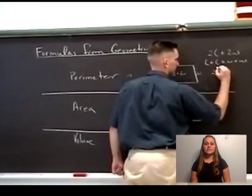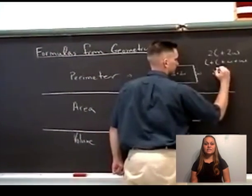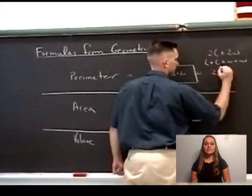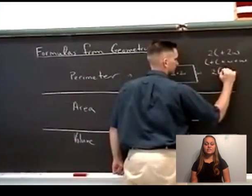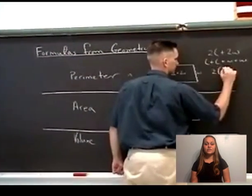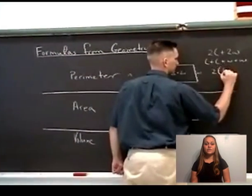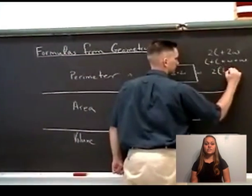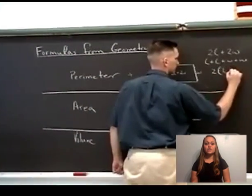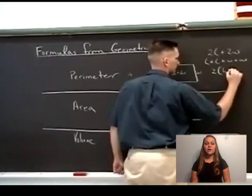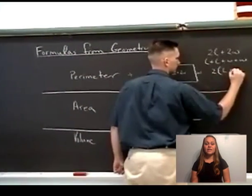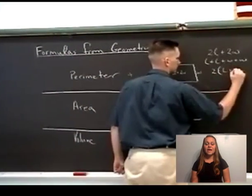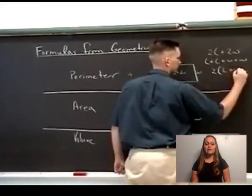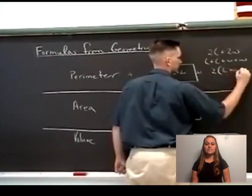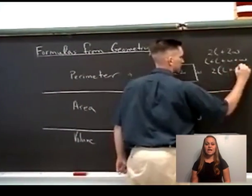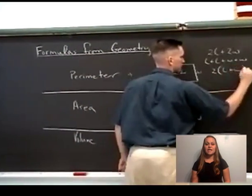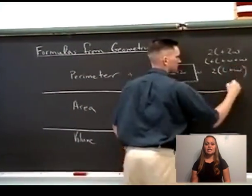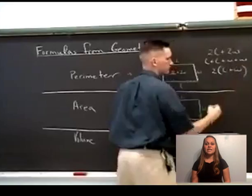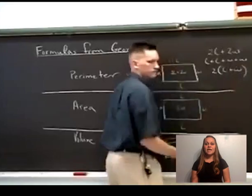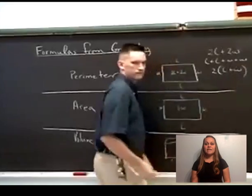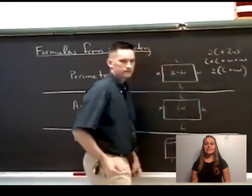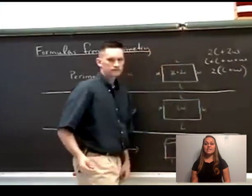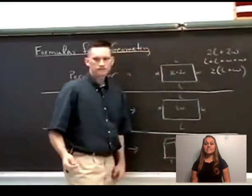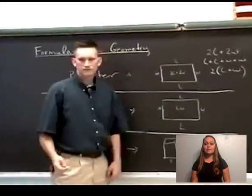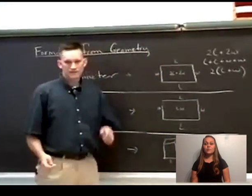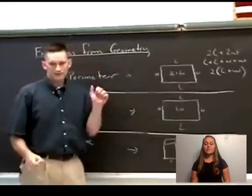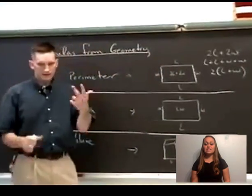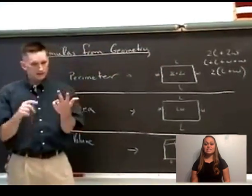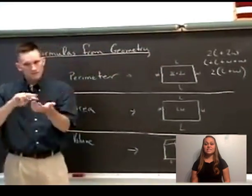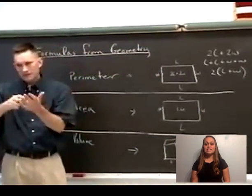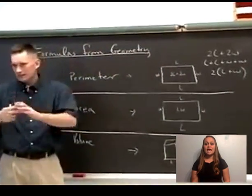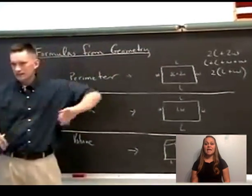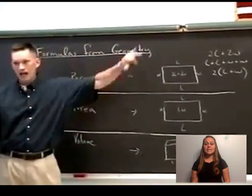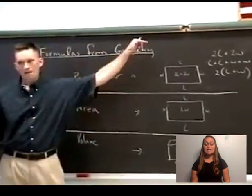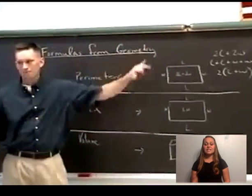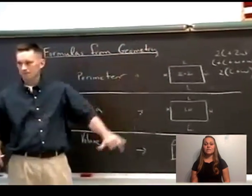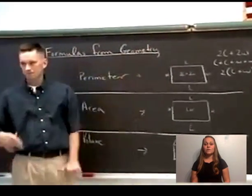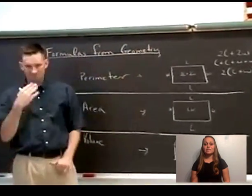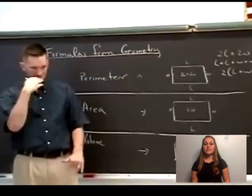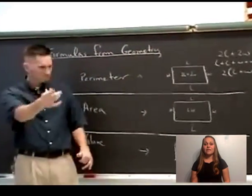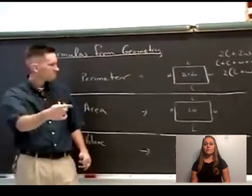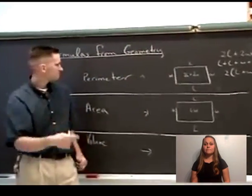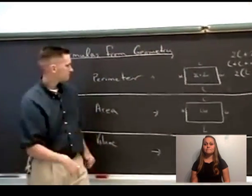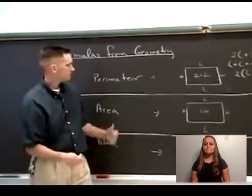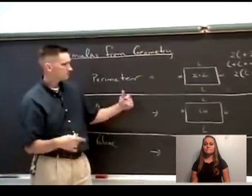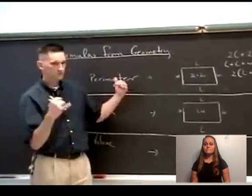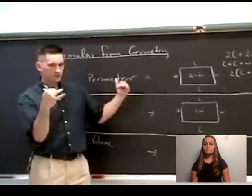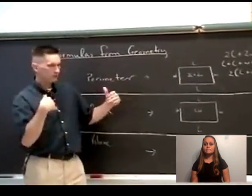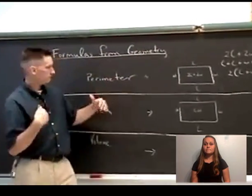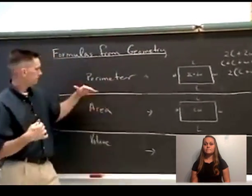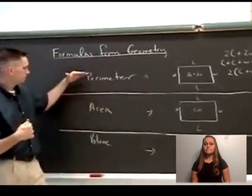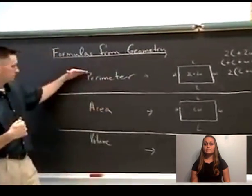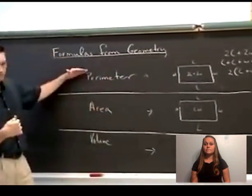is to do a 2 on the outside and then inside parentheses to add length and width together.